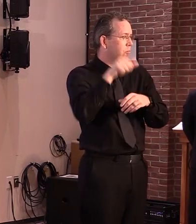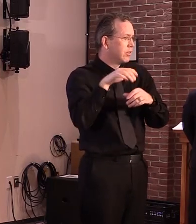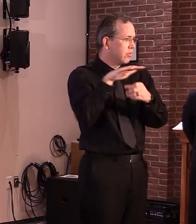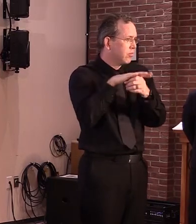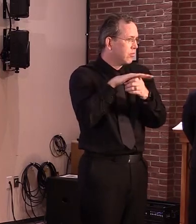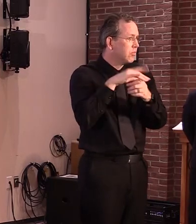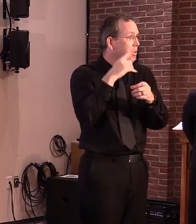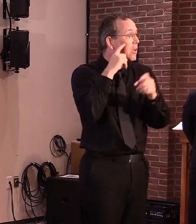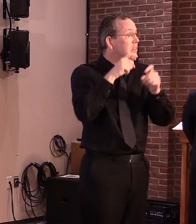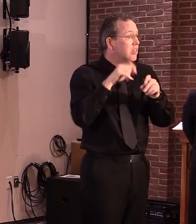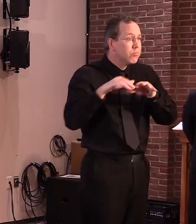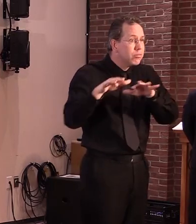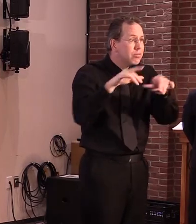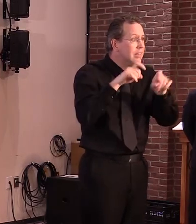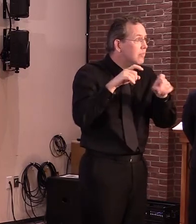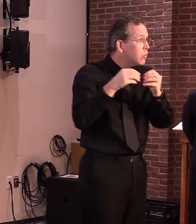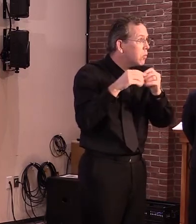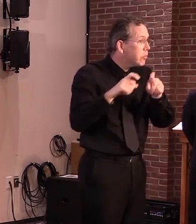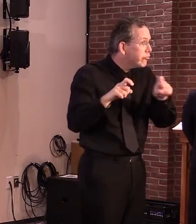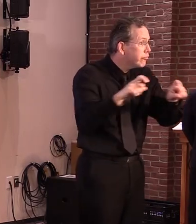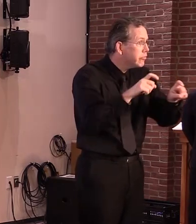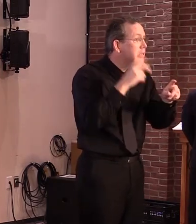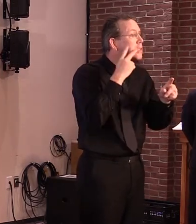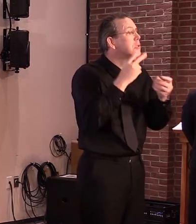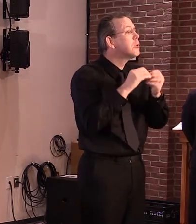that will tell us a lot. Dr. Levine.